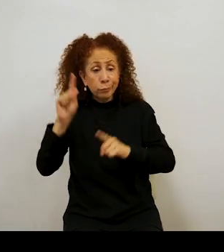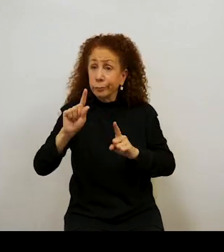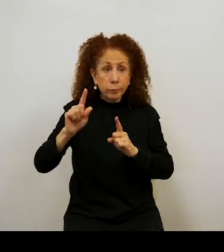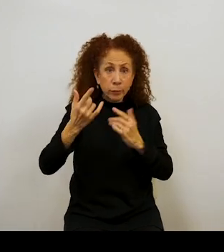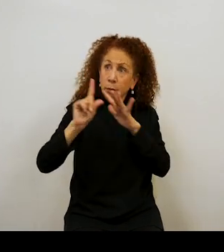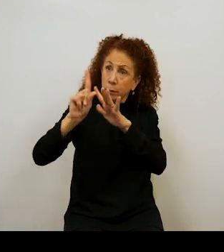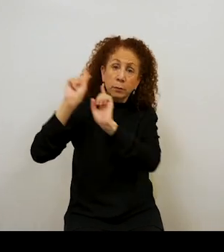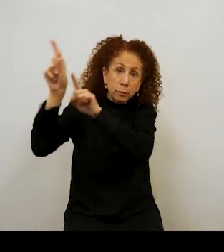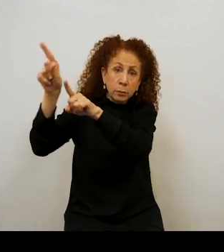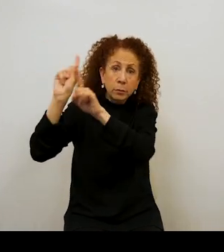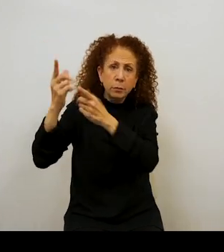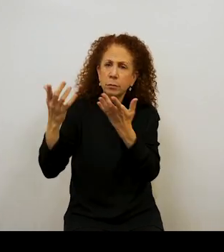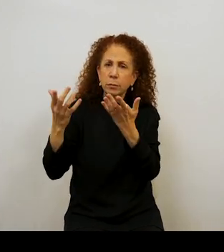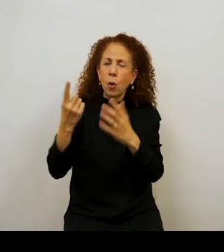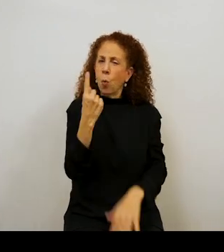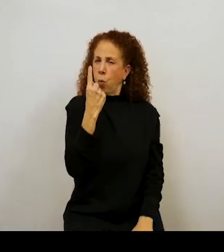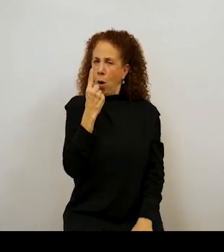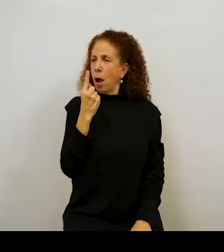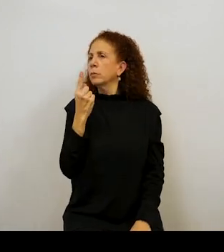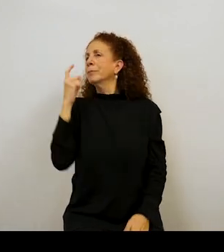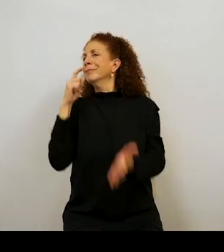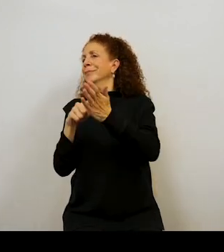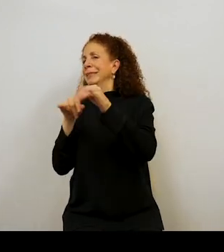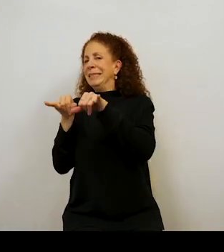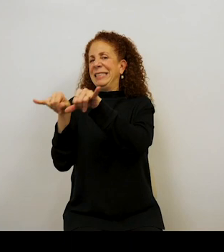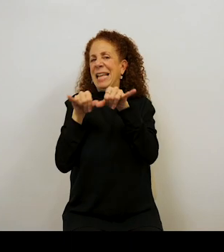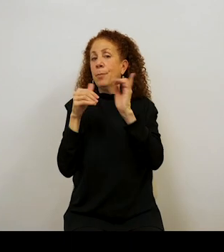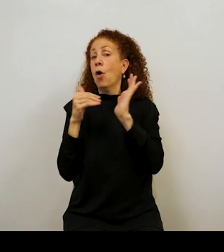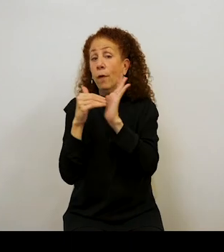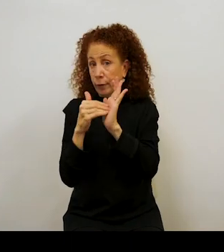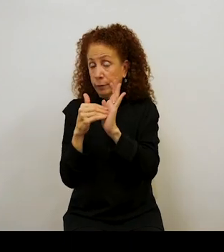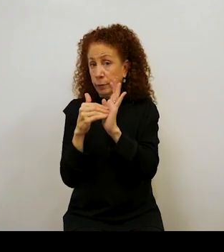They said, if there is one feature that comes up more than others,